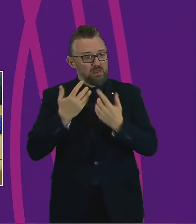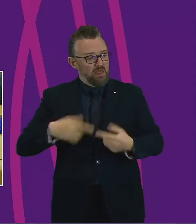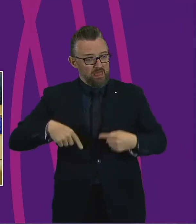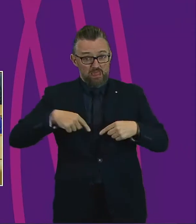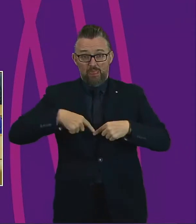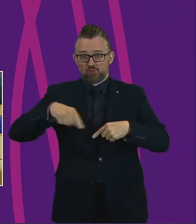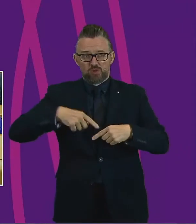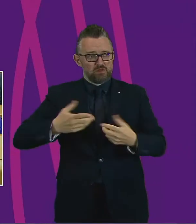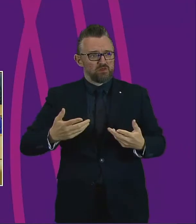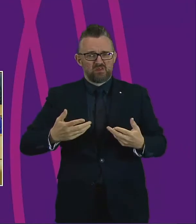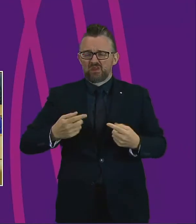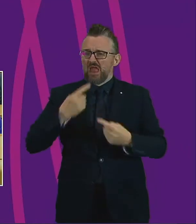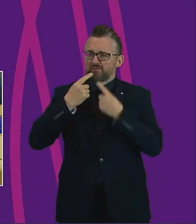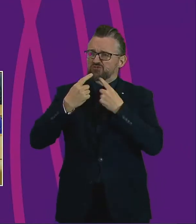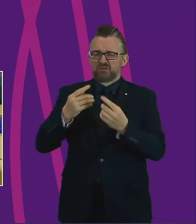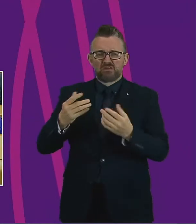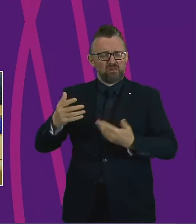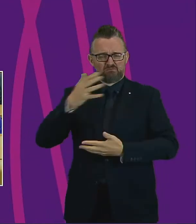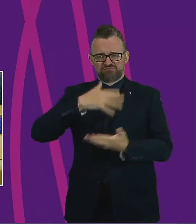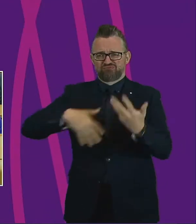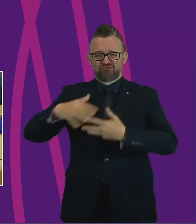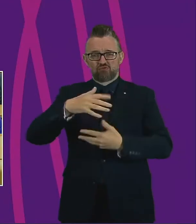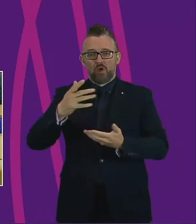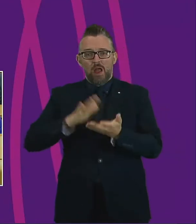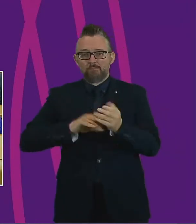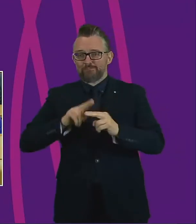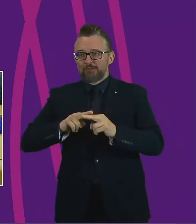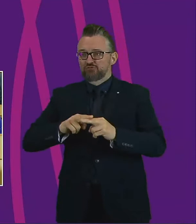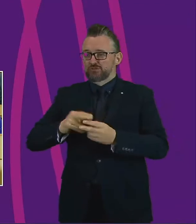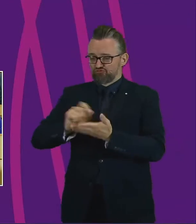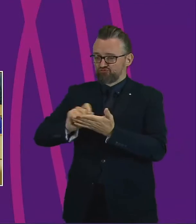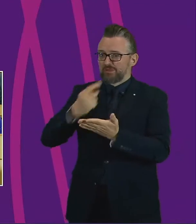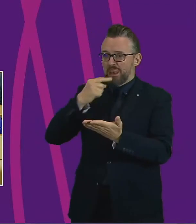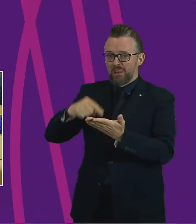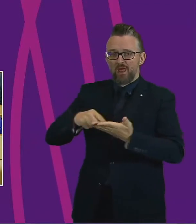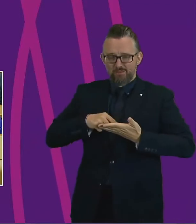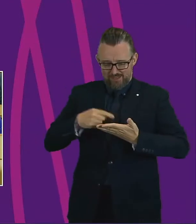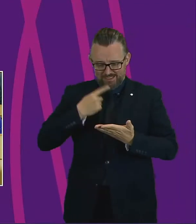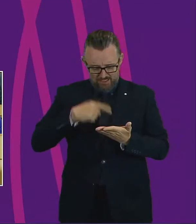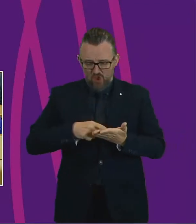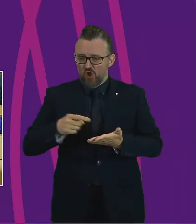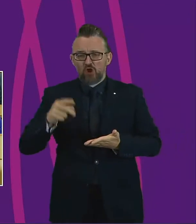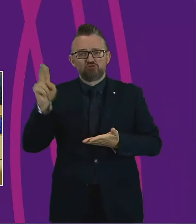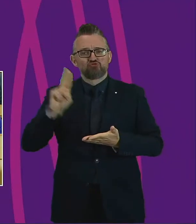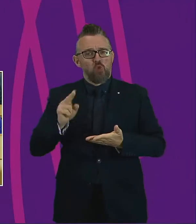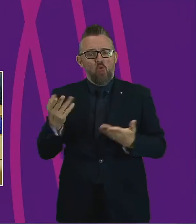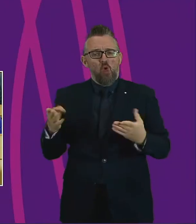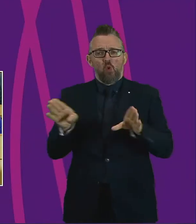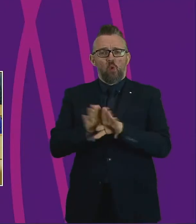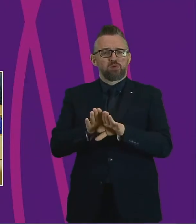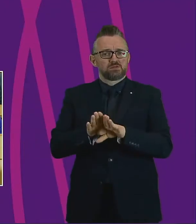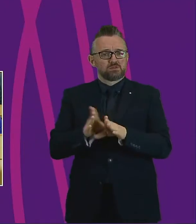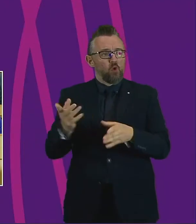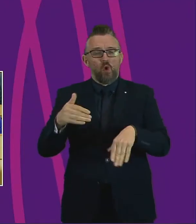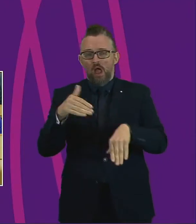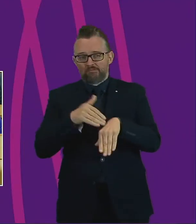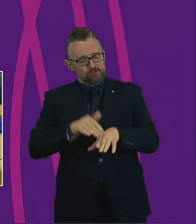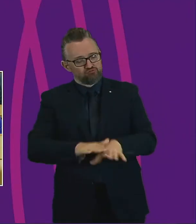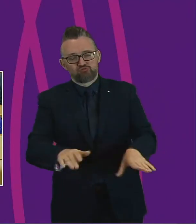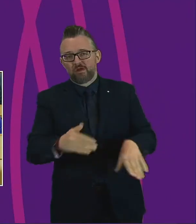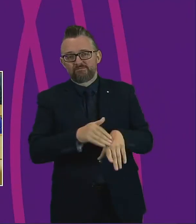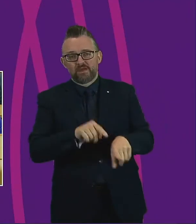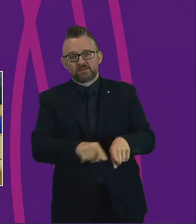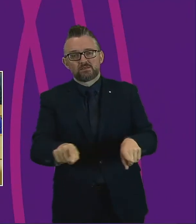mixed messages. So anxious parents are writing to me about the impact that schools being closed is having on their children and